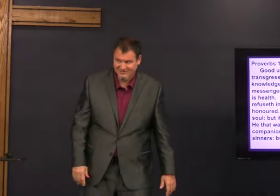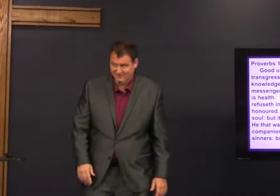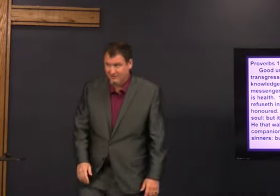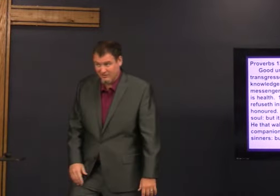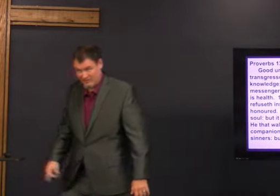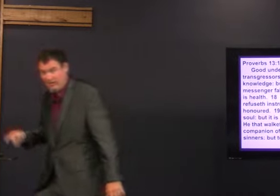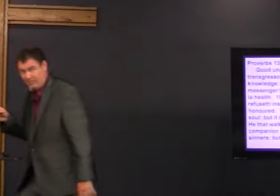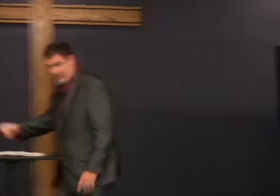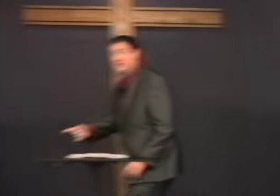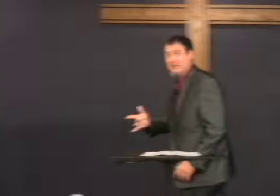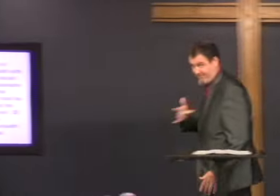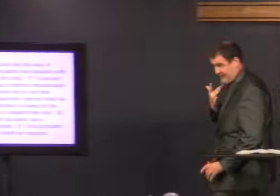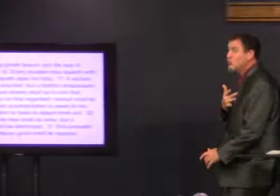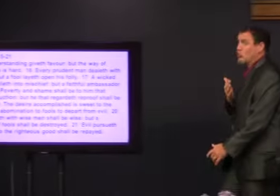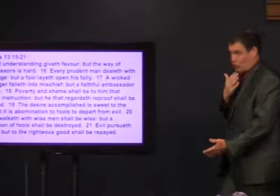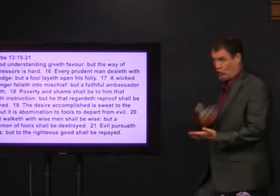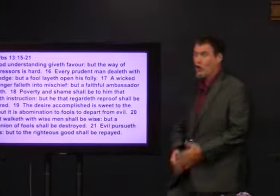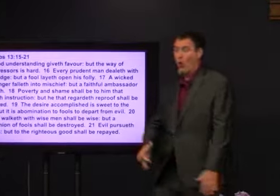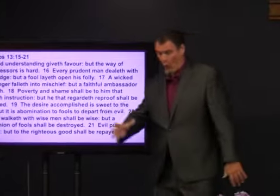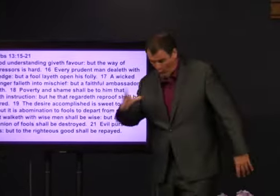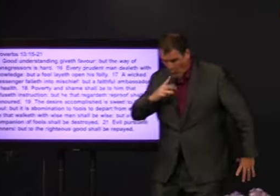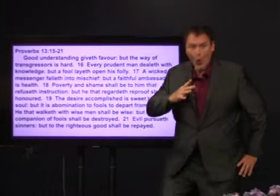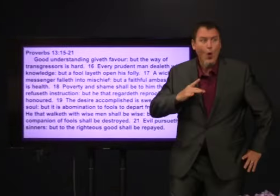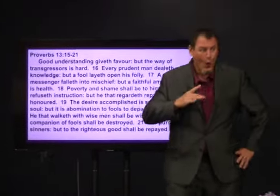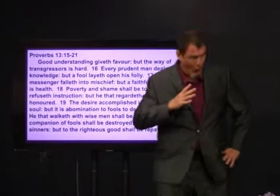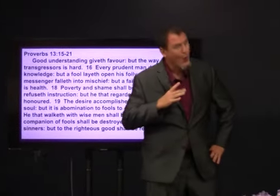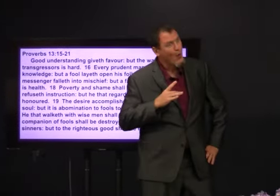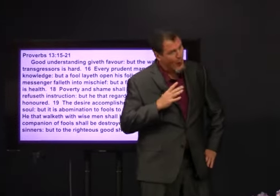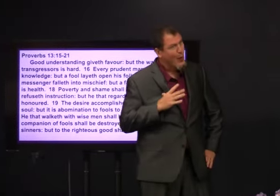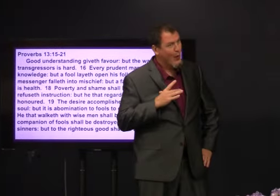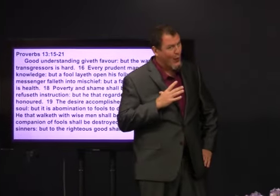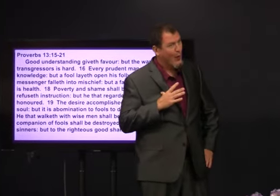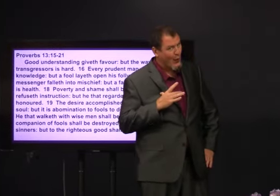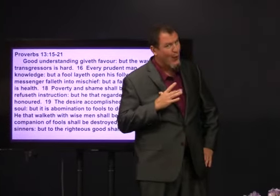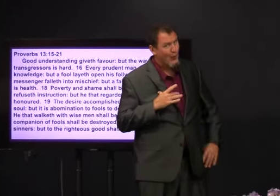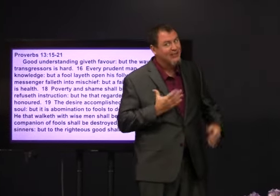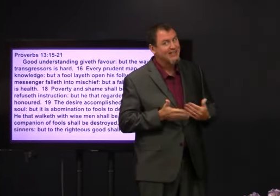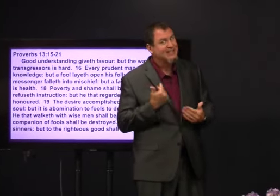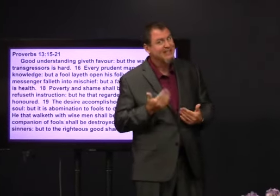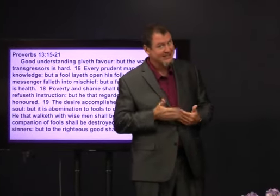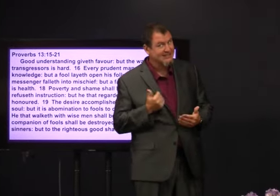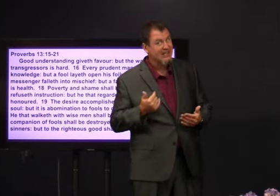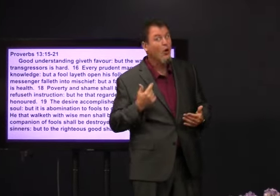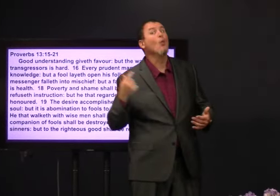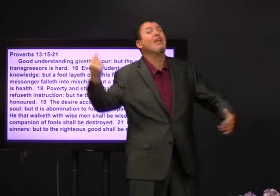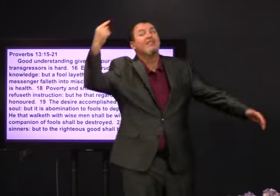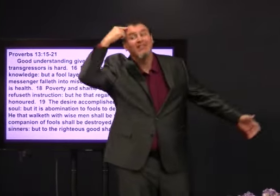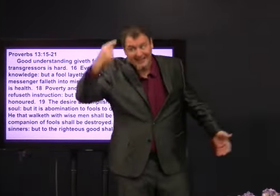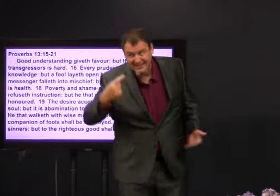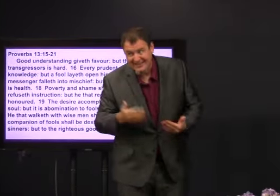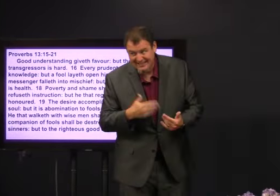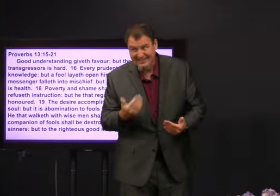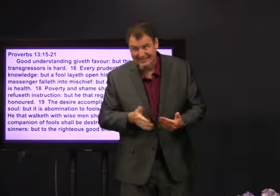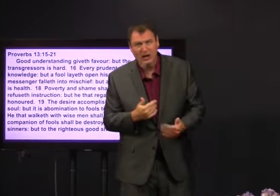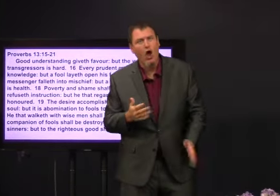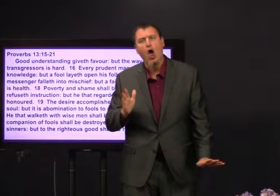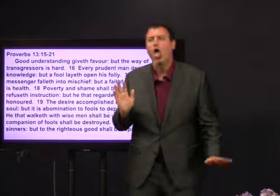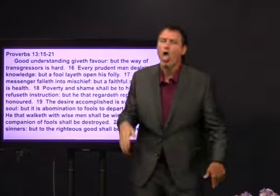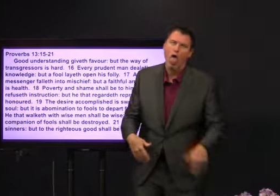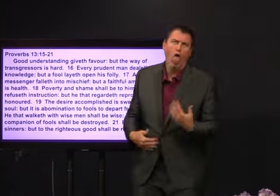Because the right way doesn't always feel good. The wrong way often feels good. We think it's